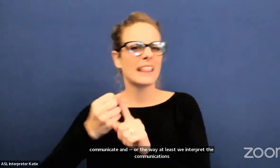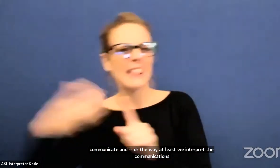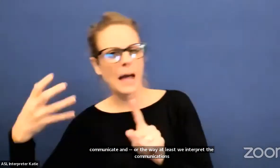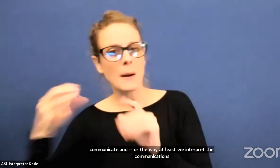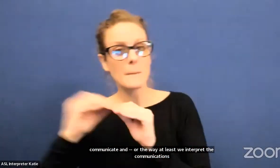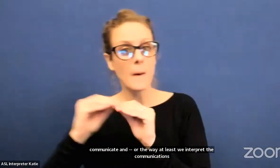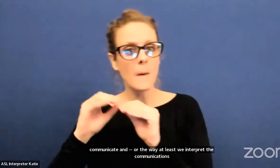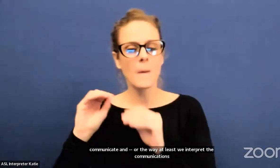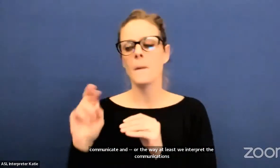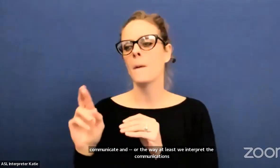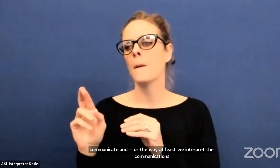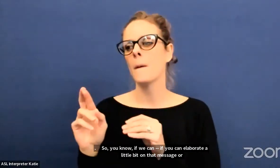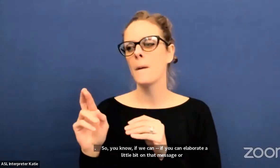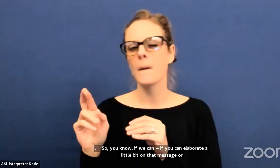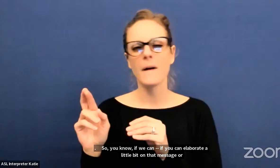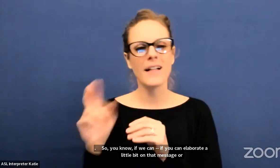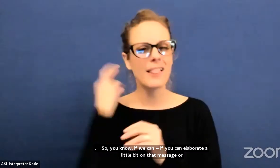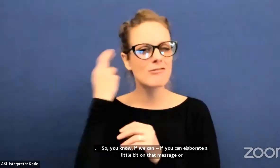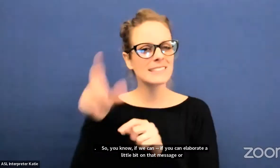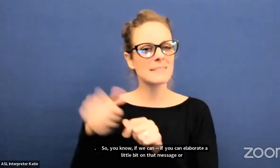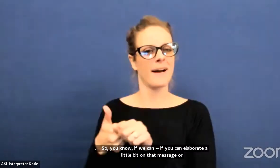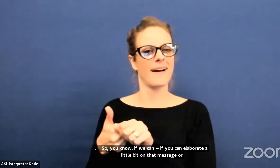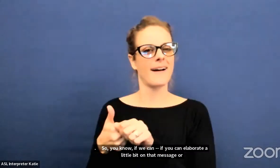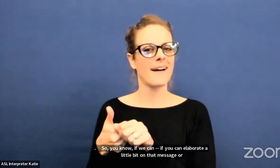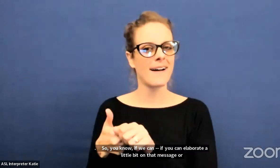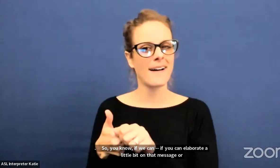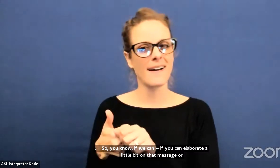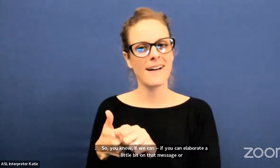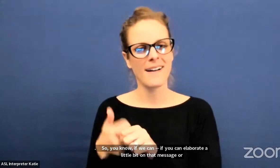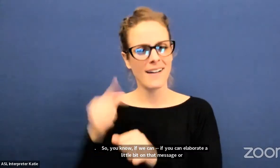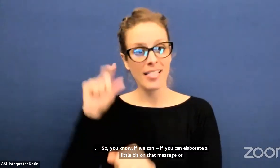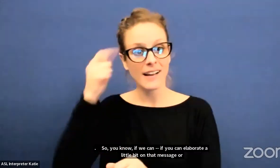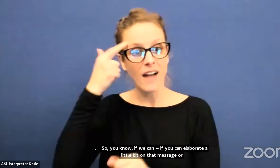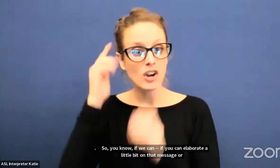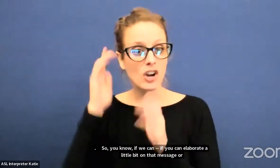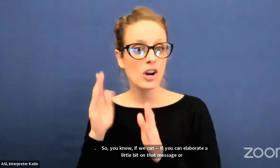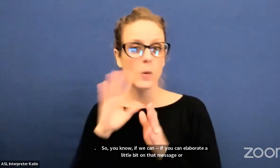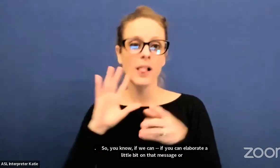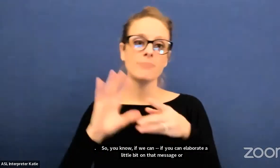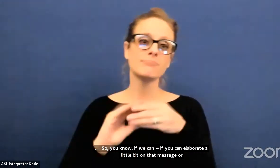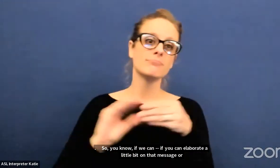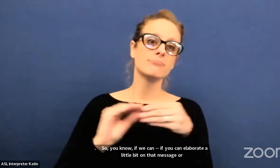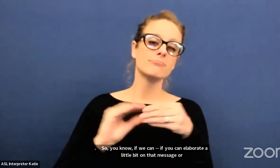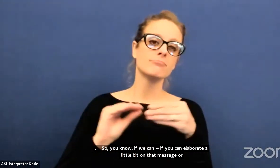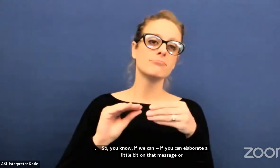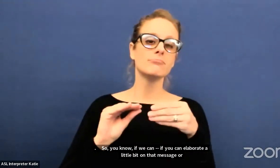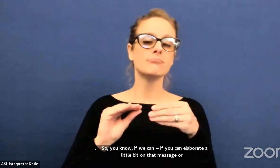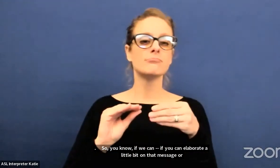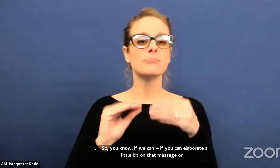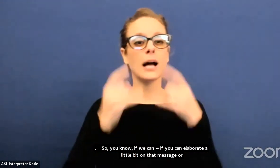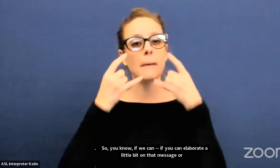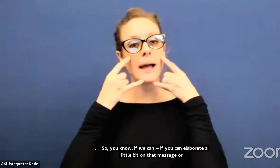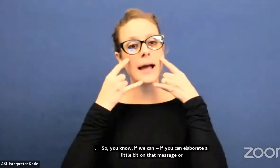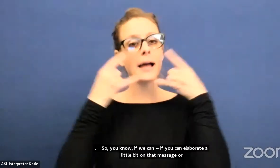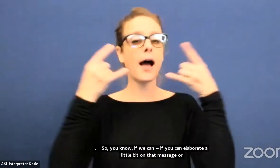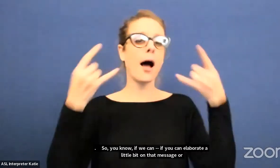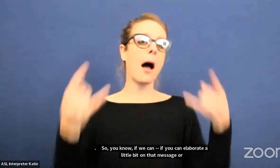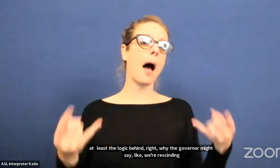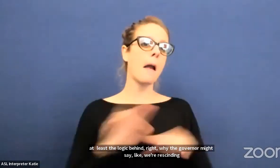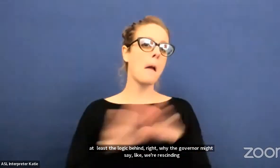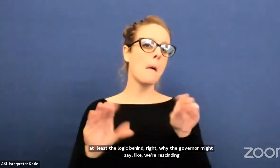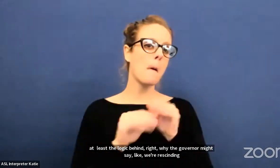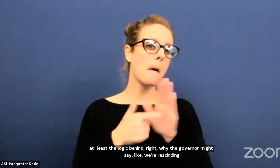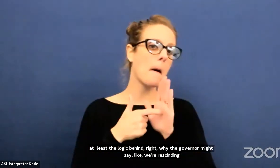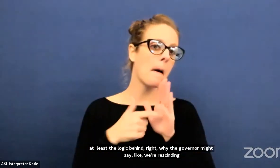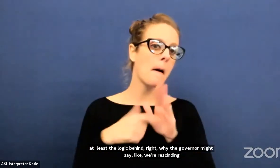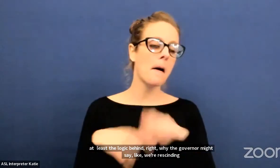least the logic behind, right, why the governor might say, like, we're rescinding the mask mandate, right,